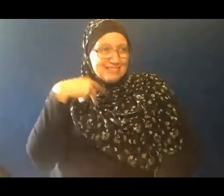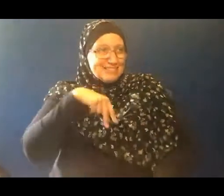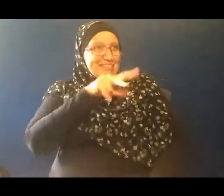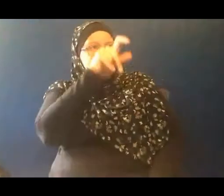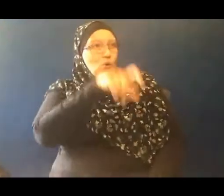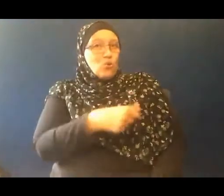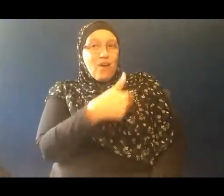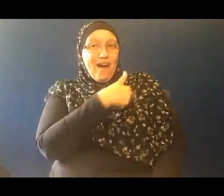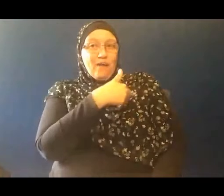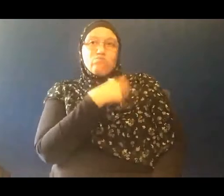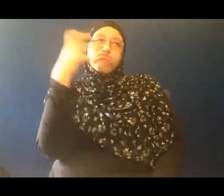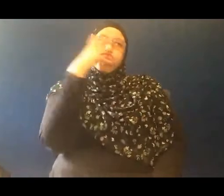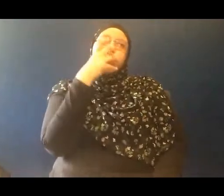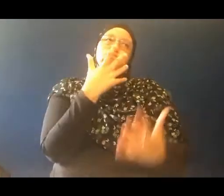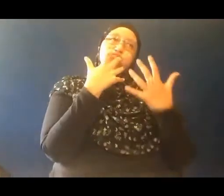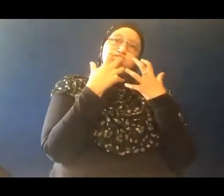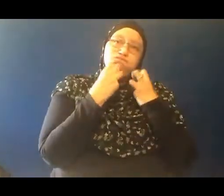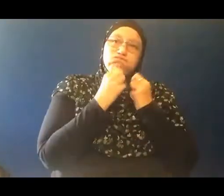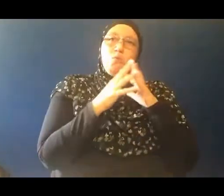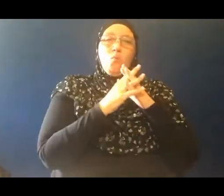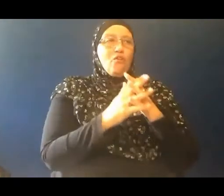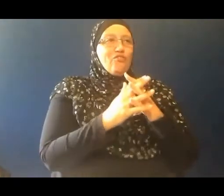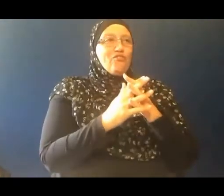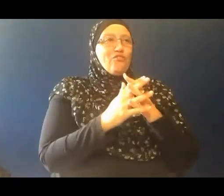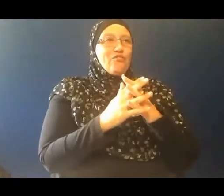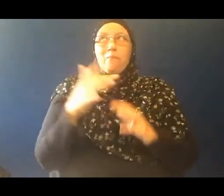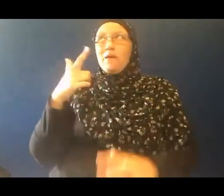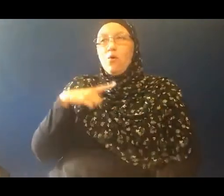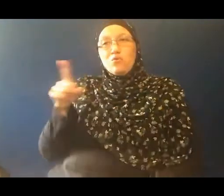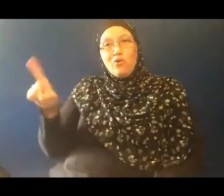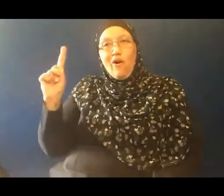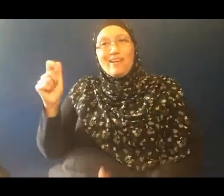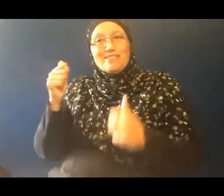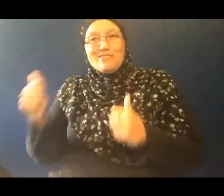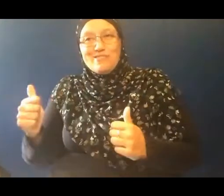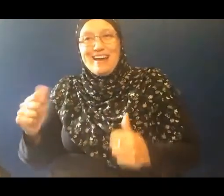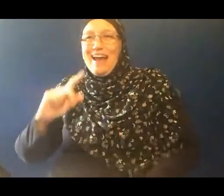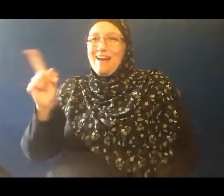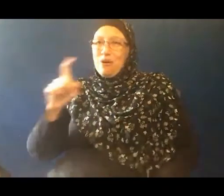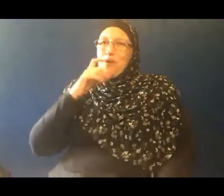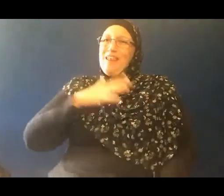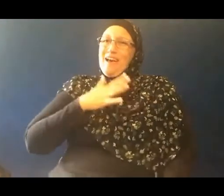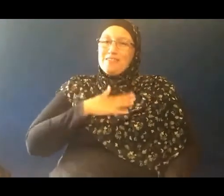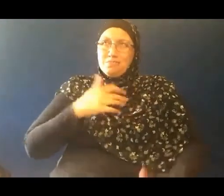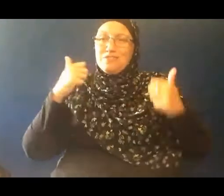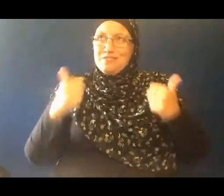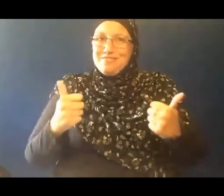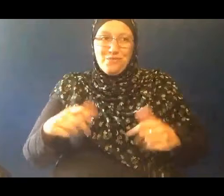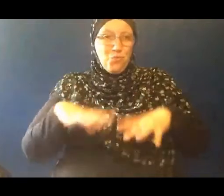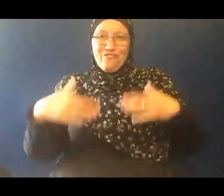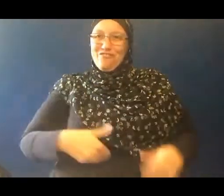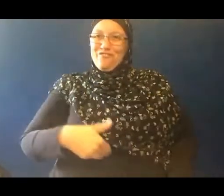people. Because God is good, everybody likes to be good by very healthy nature.